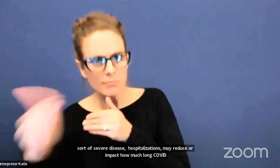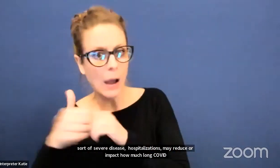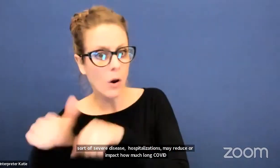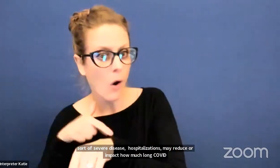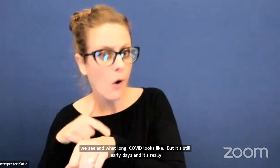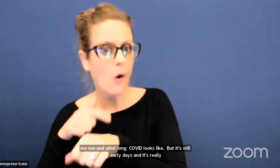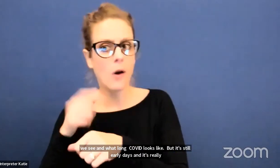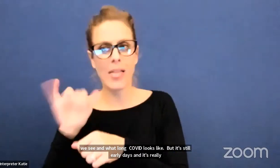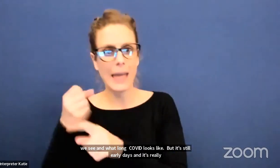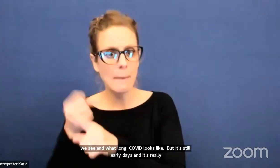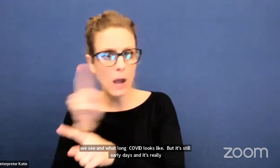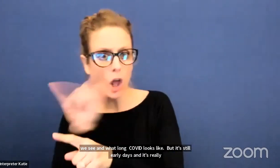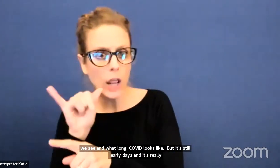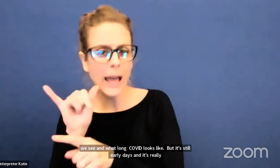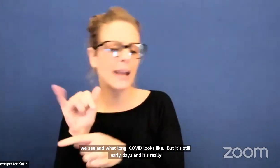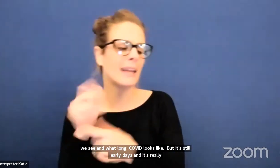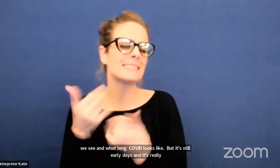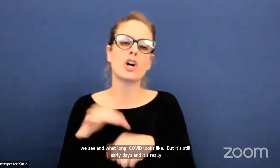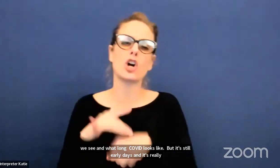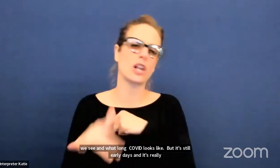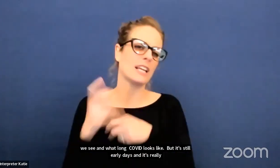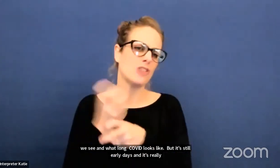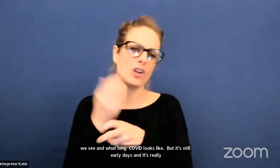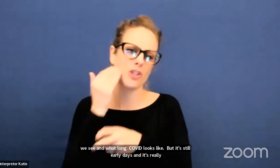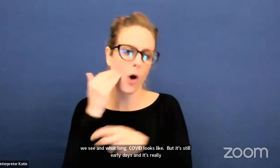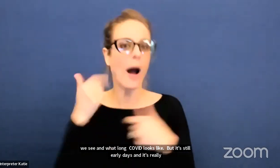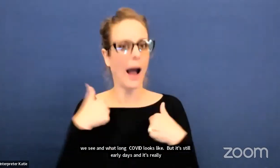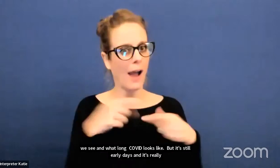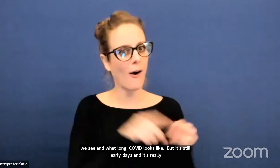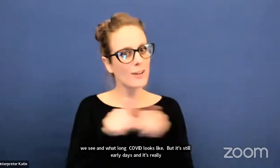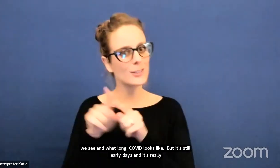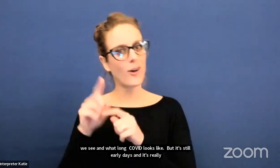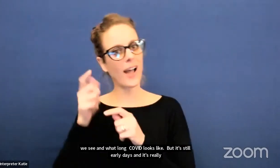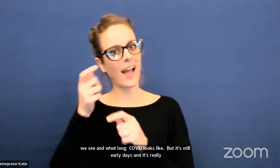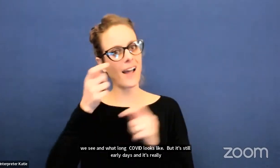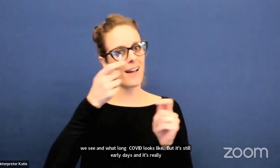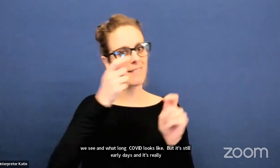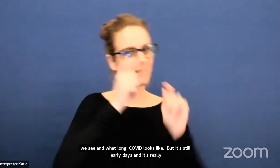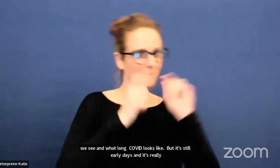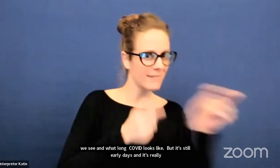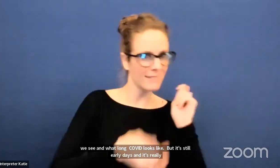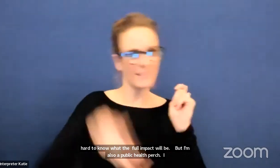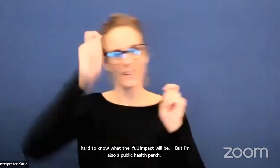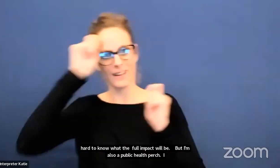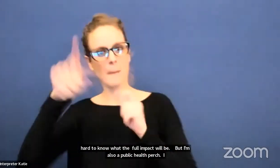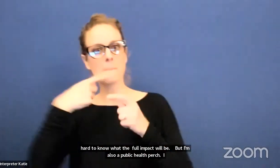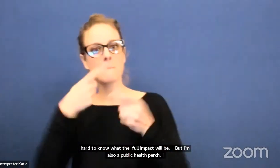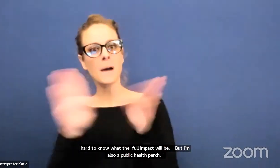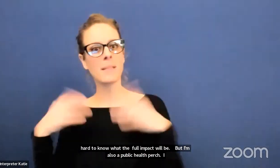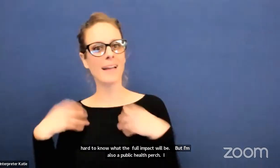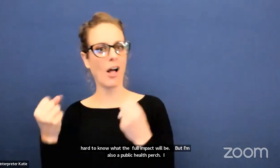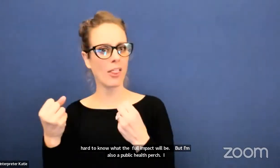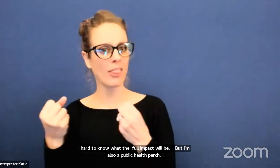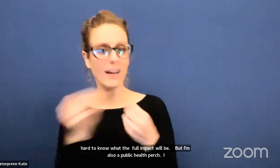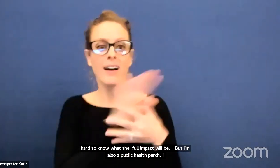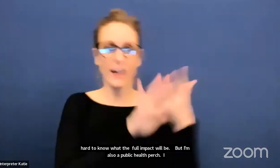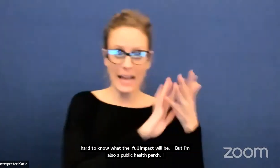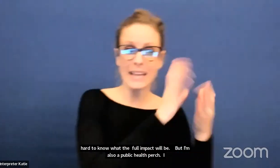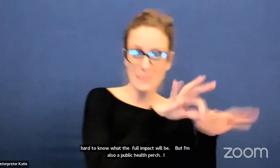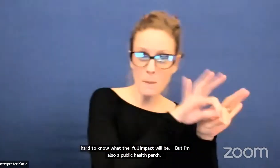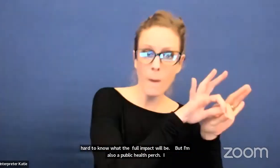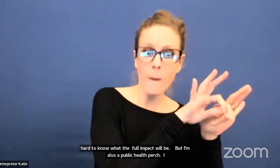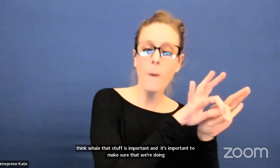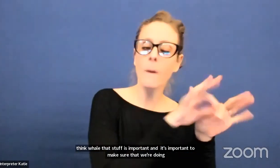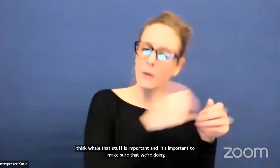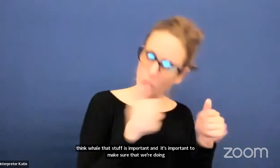impact will be. But I'm also a public health person. I think while that stuff is important, and it's important to make sure that we're doing our best